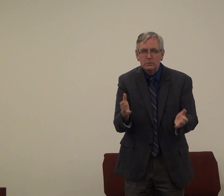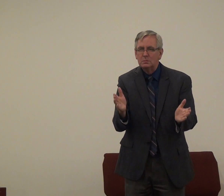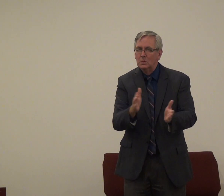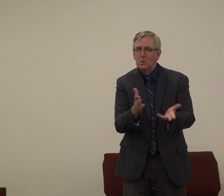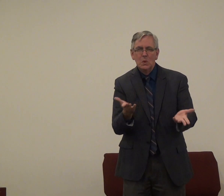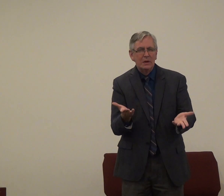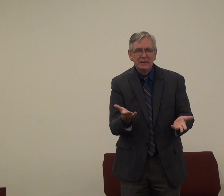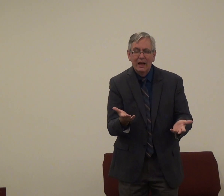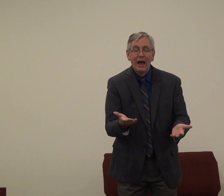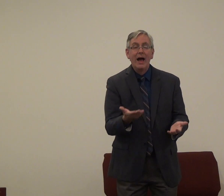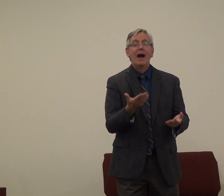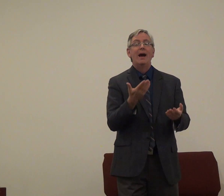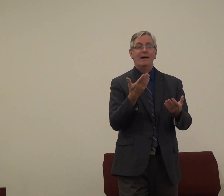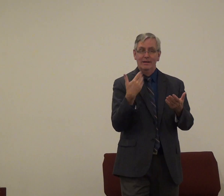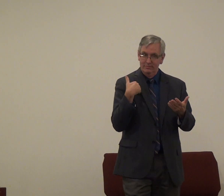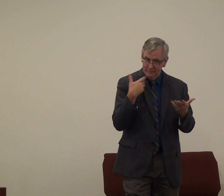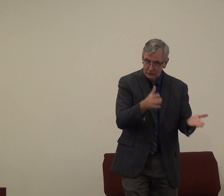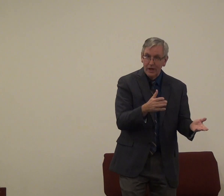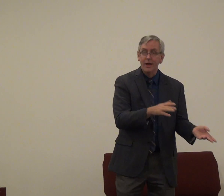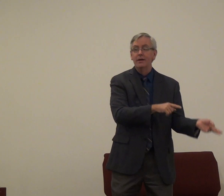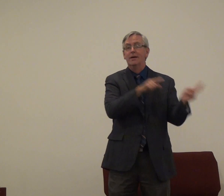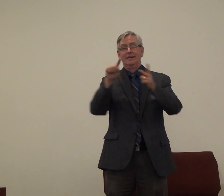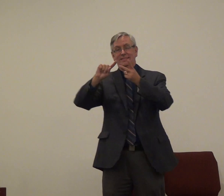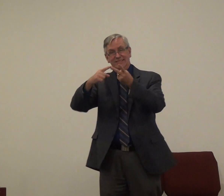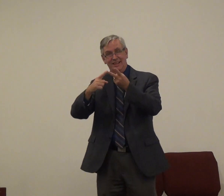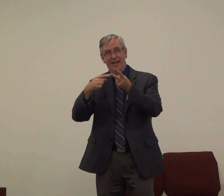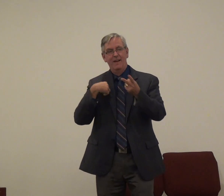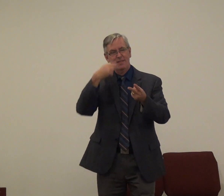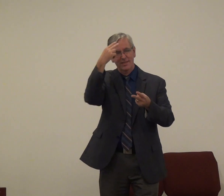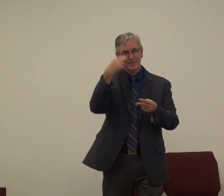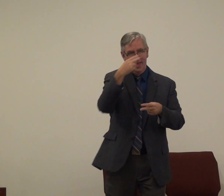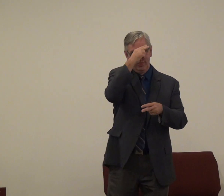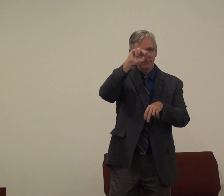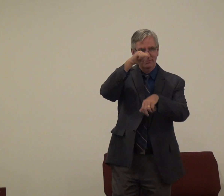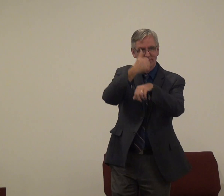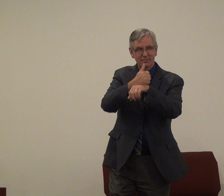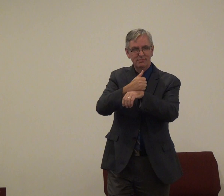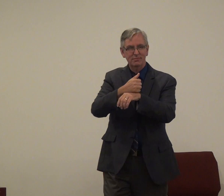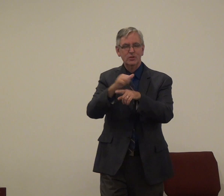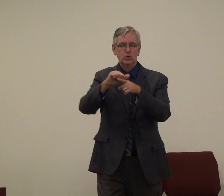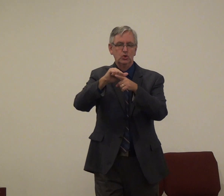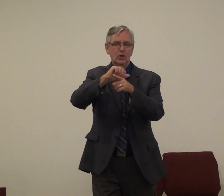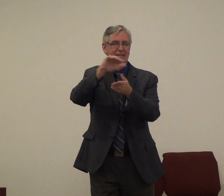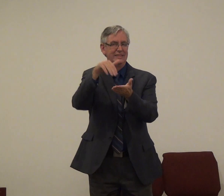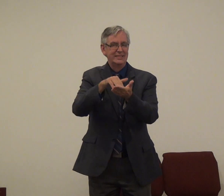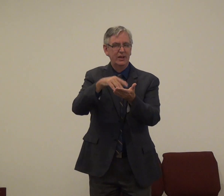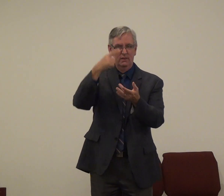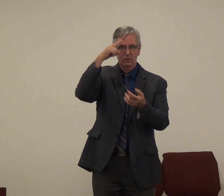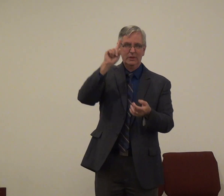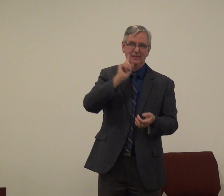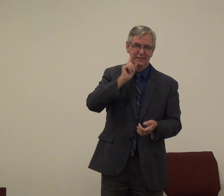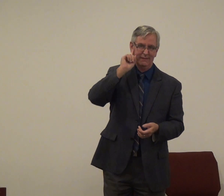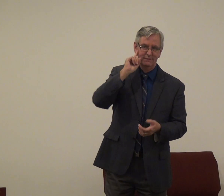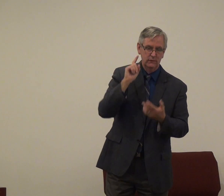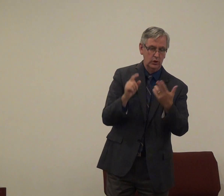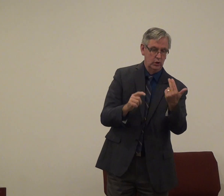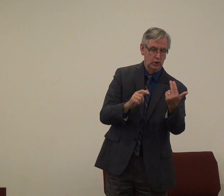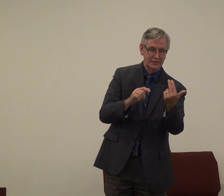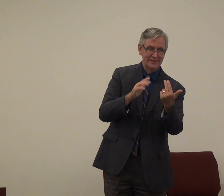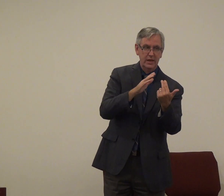And so we were trying to give them some things that they could do. And then we went over to a Catholic